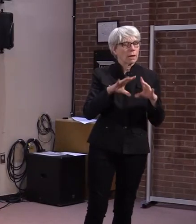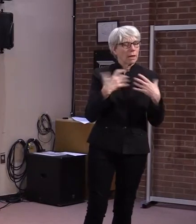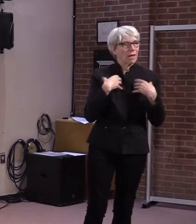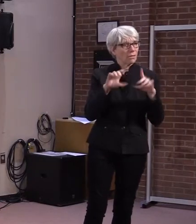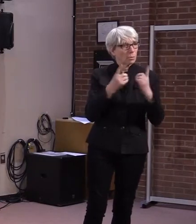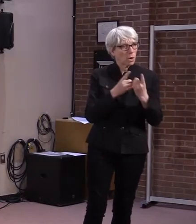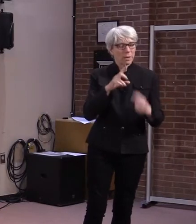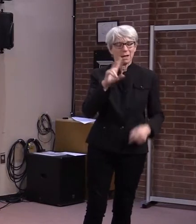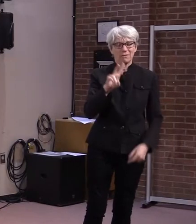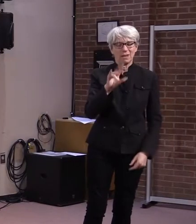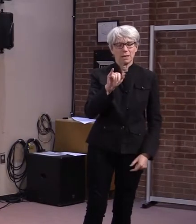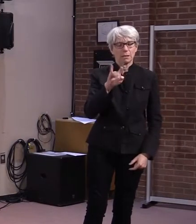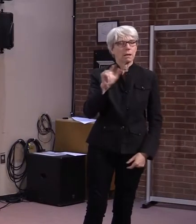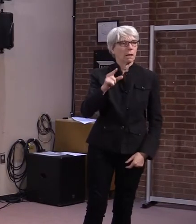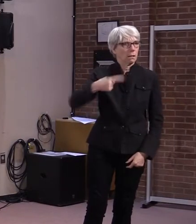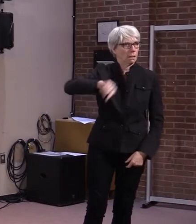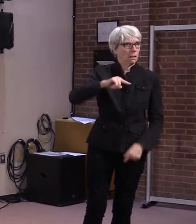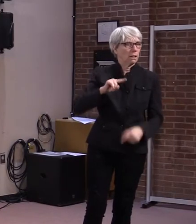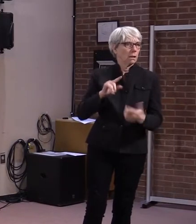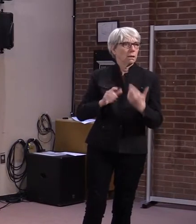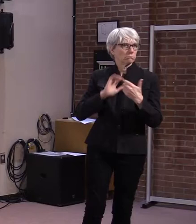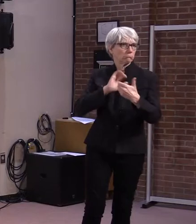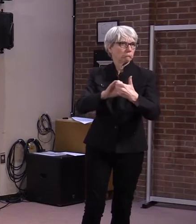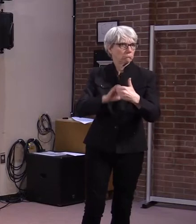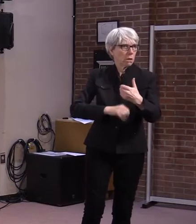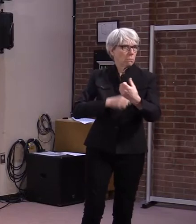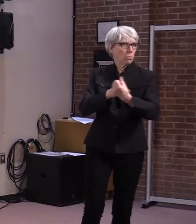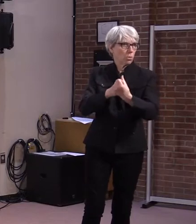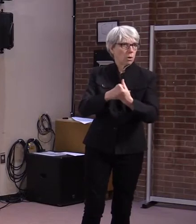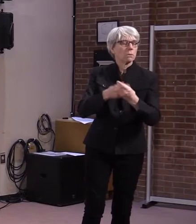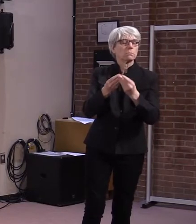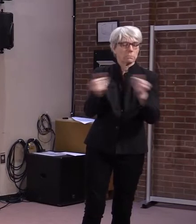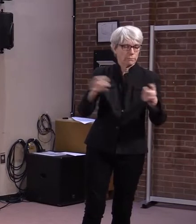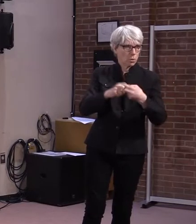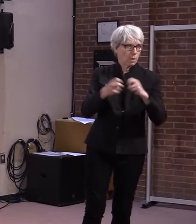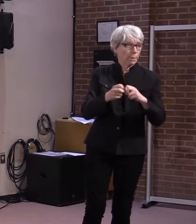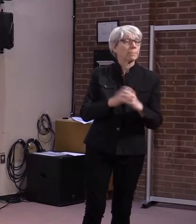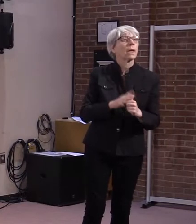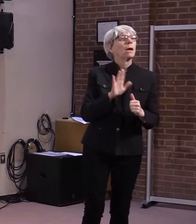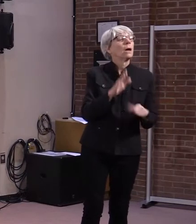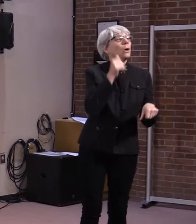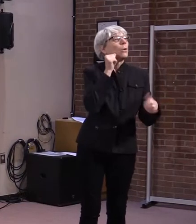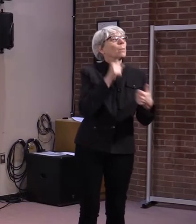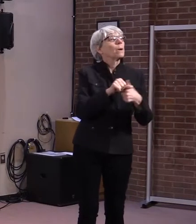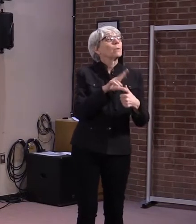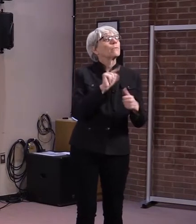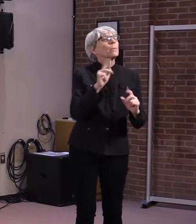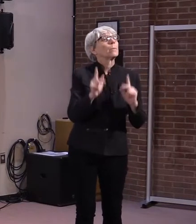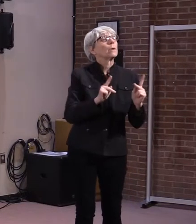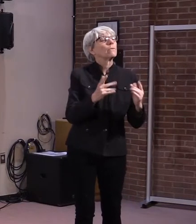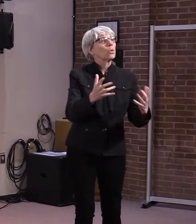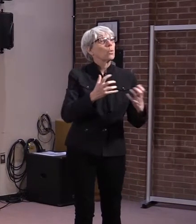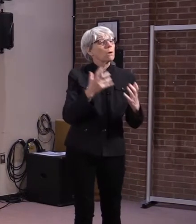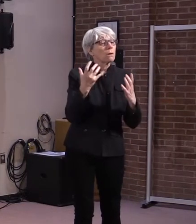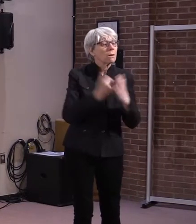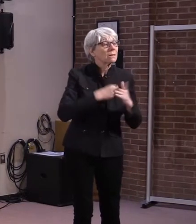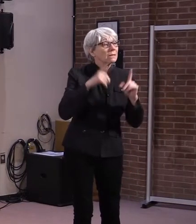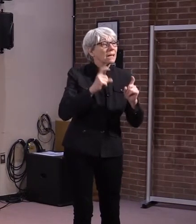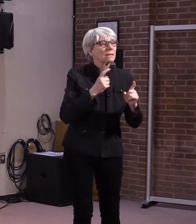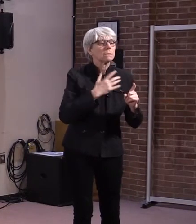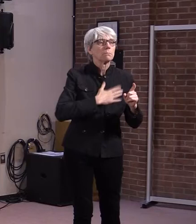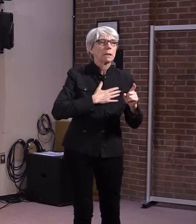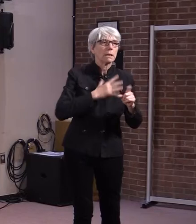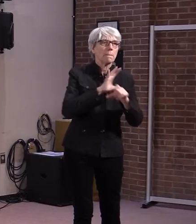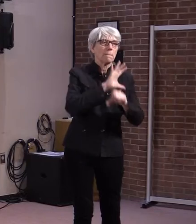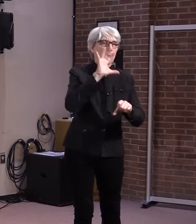As I mentioned last week, we are also asking Vermonters to make an appointment if they want to get tested for COVID-19. You